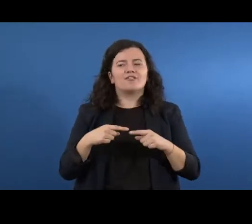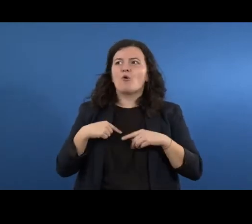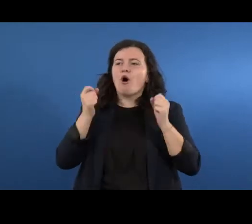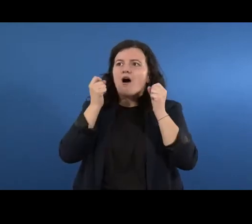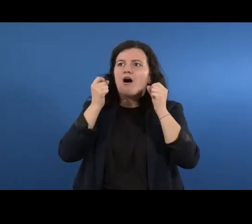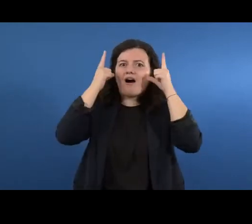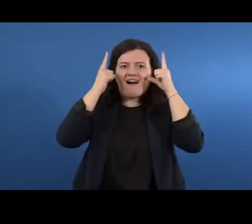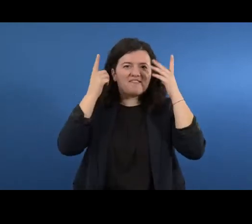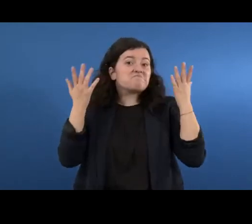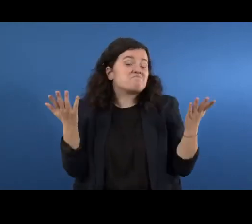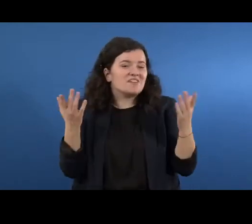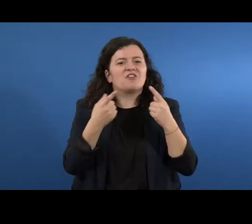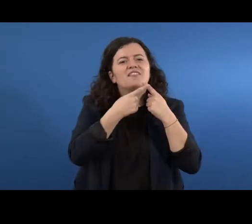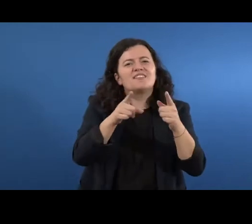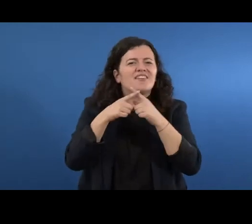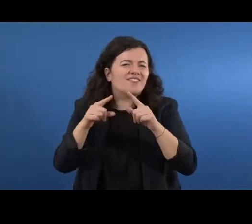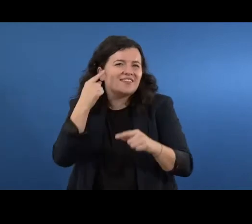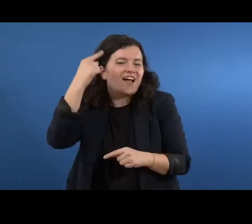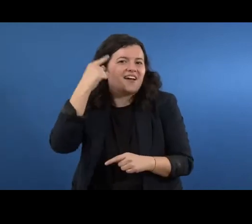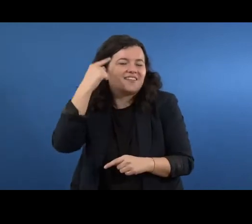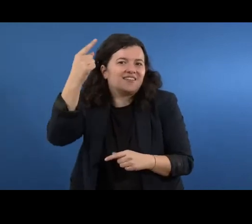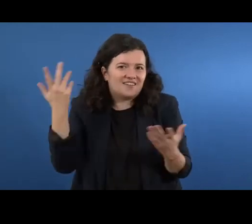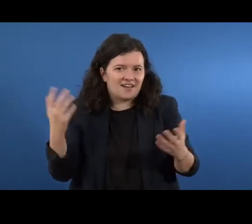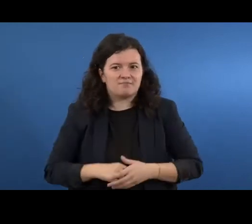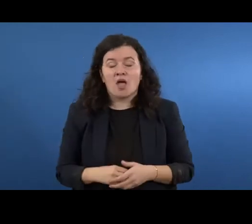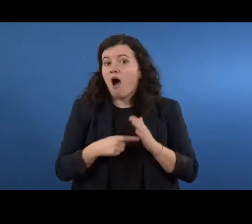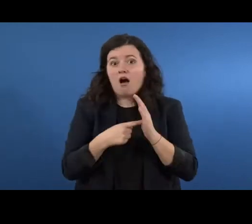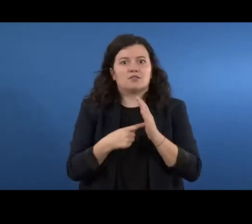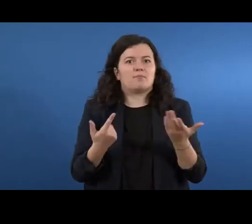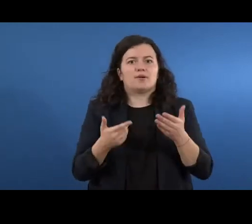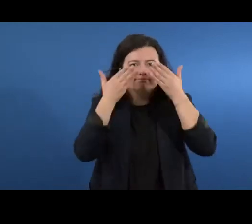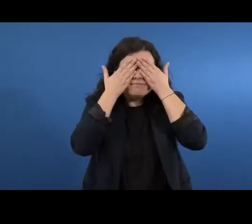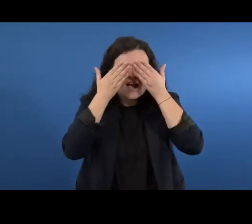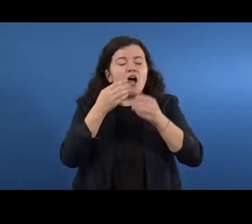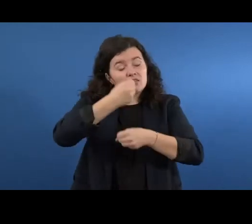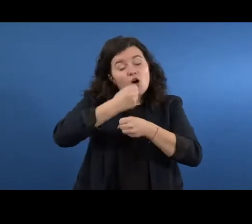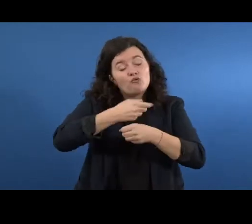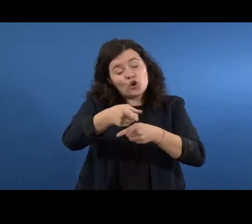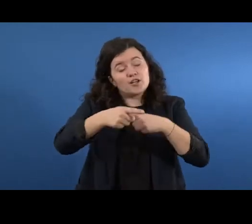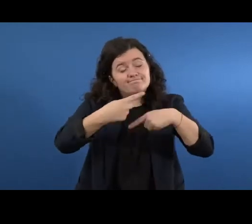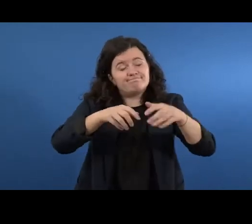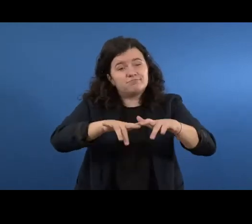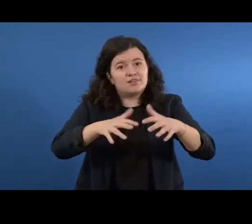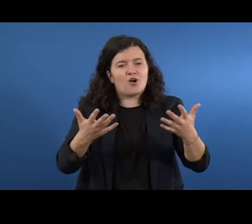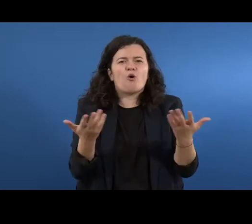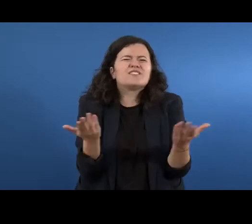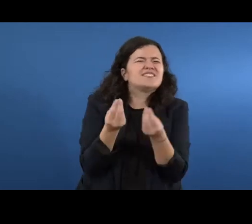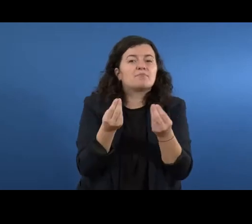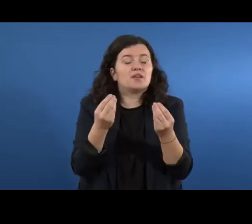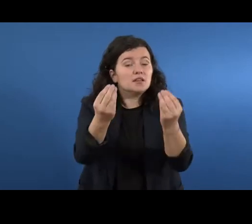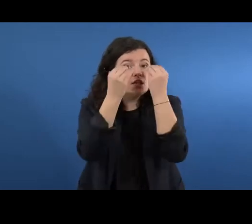be on usual, you know, working task or in taking an online course, for